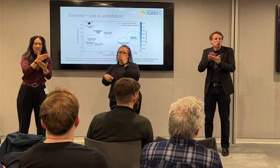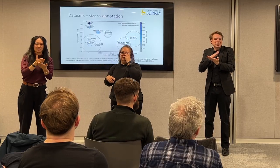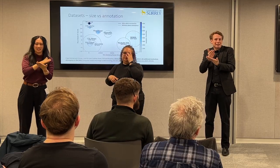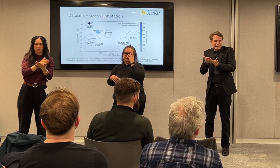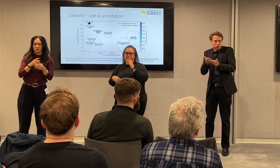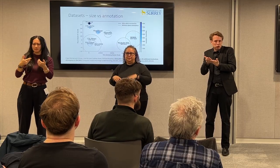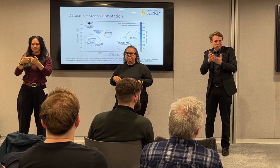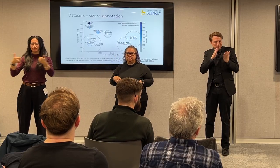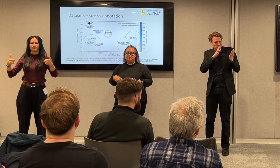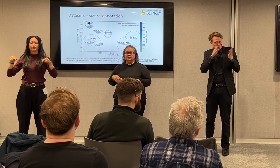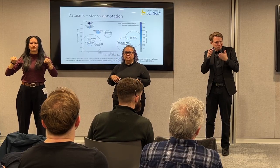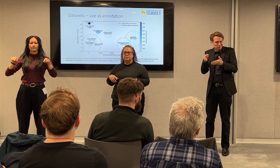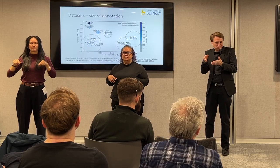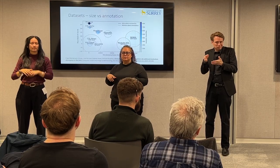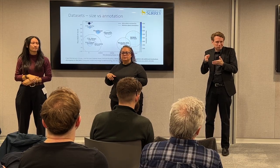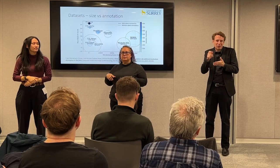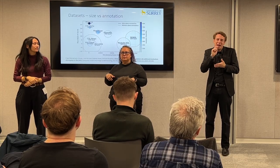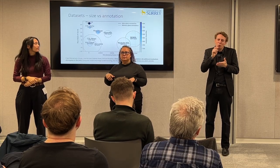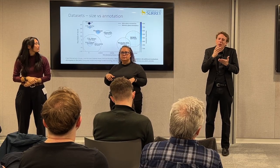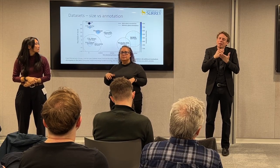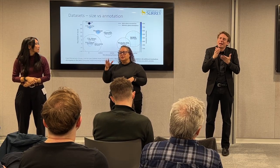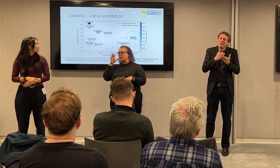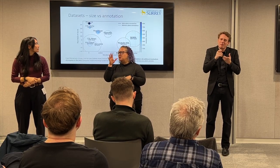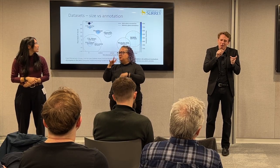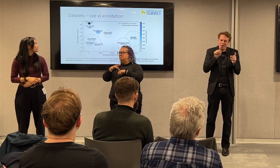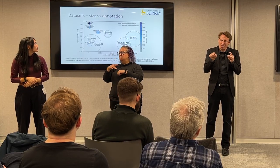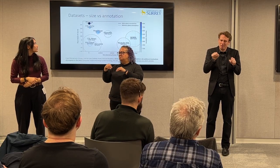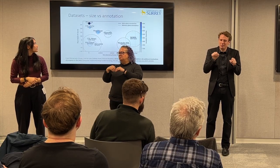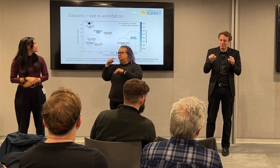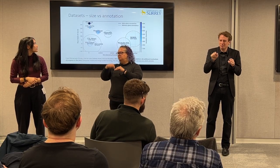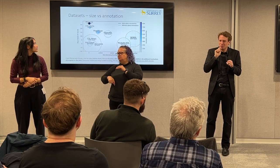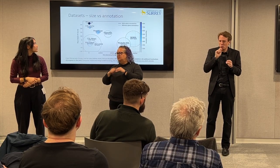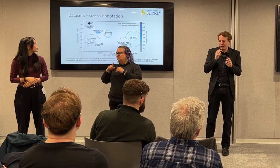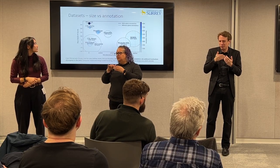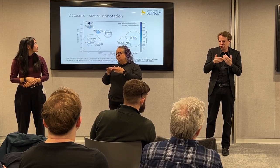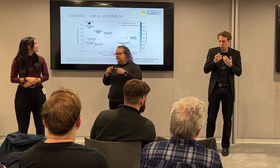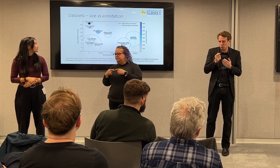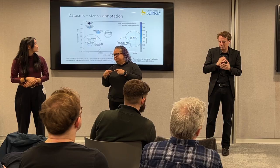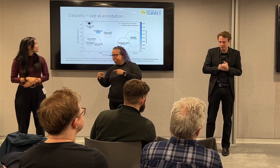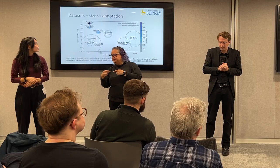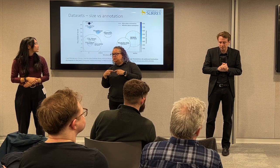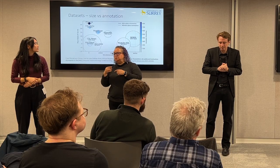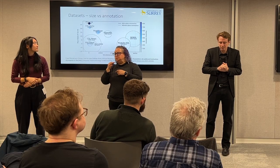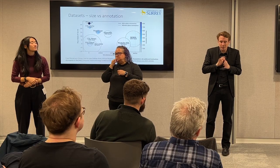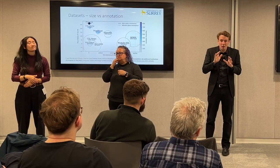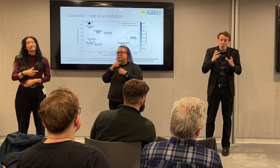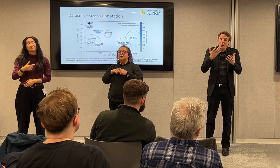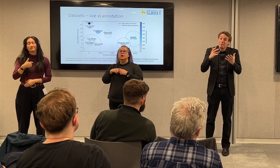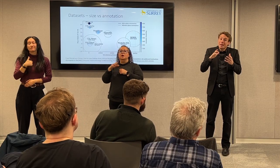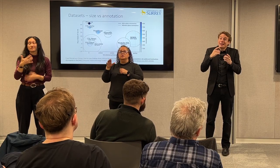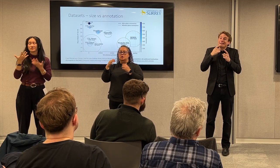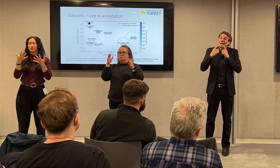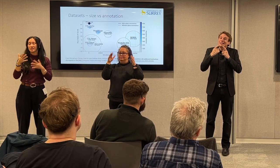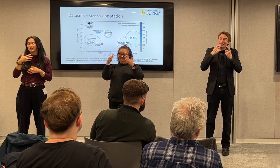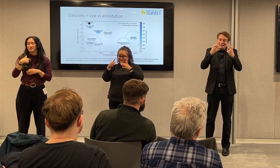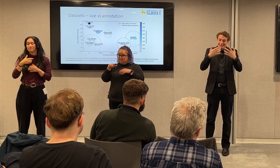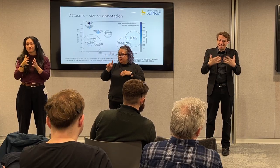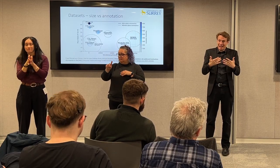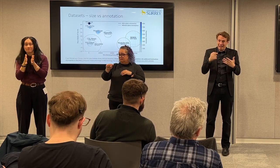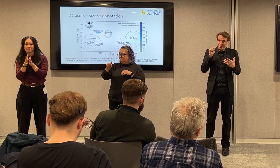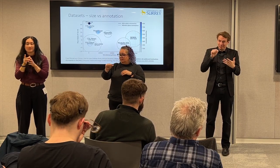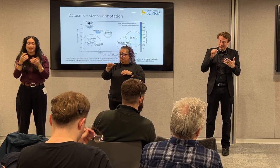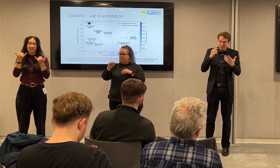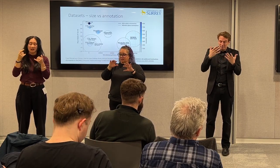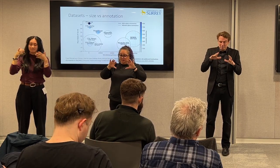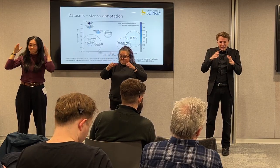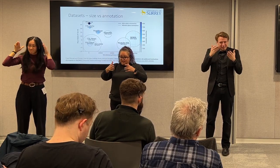Now, I said that a lot of the emphasis has been on data sets. And this is a good